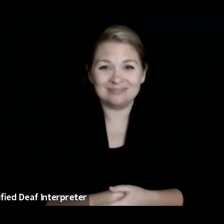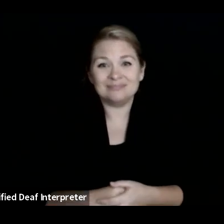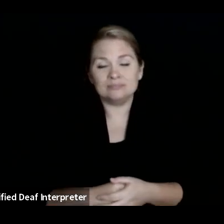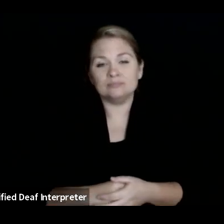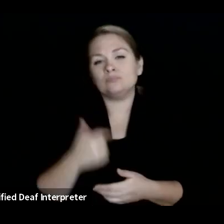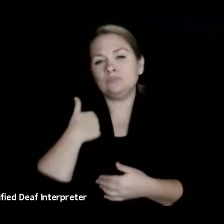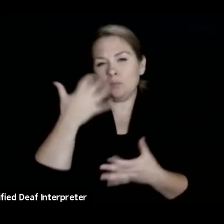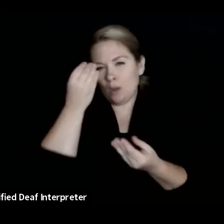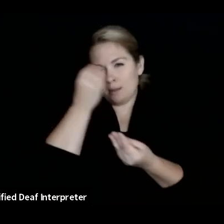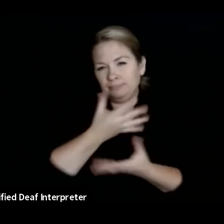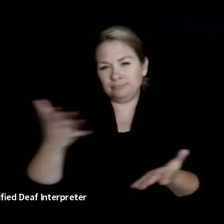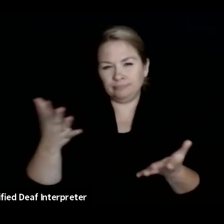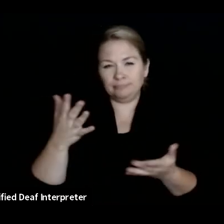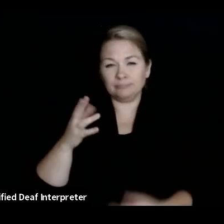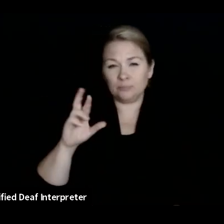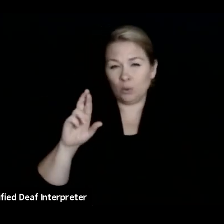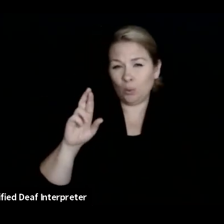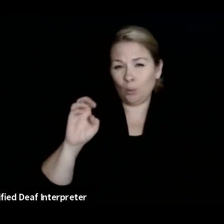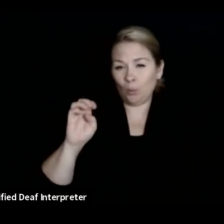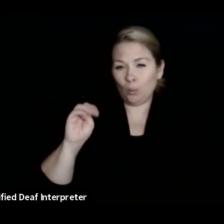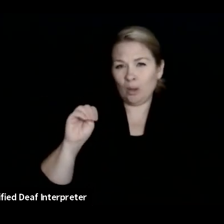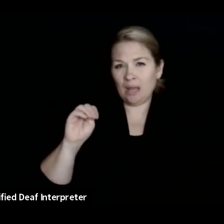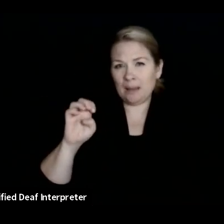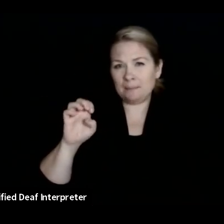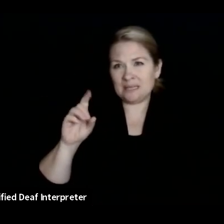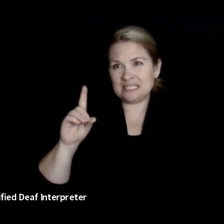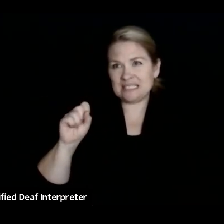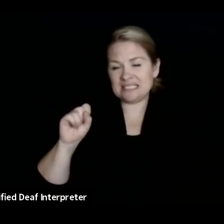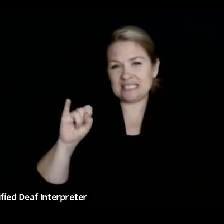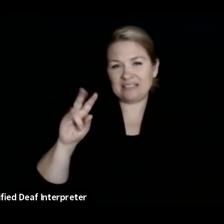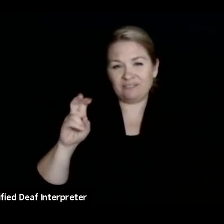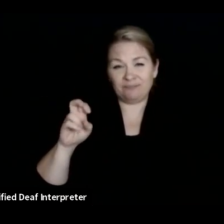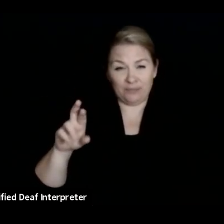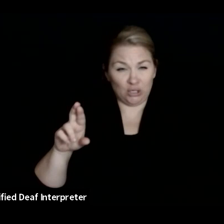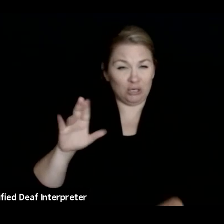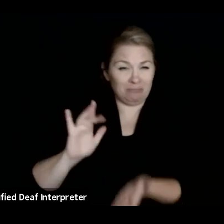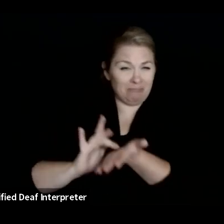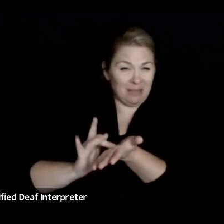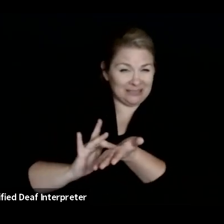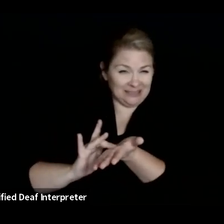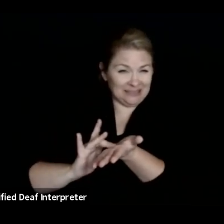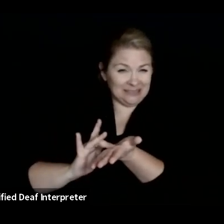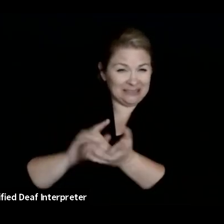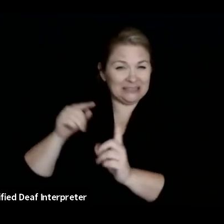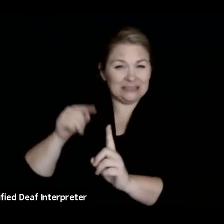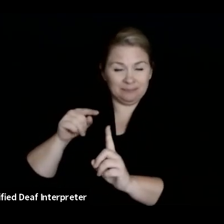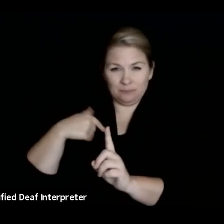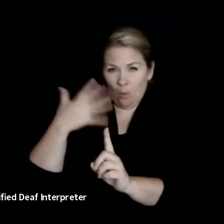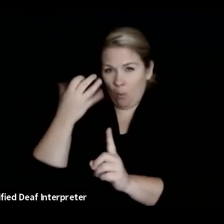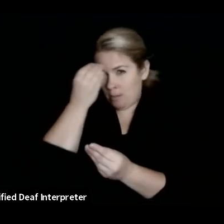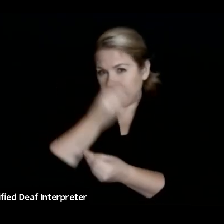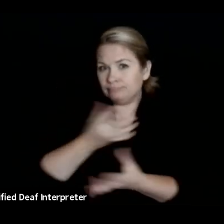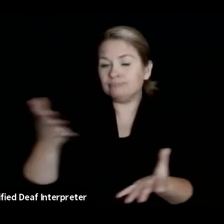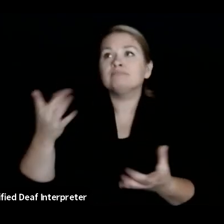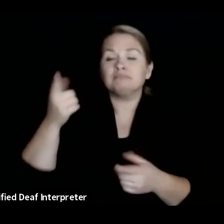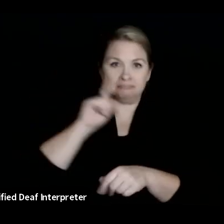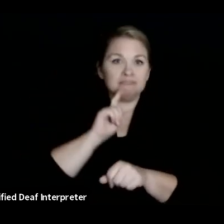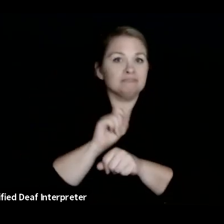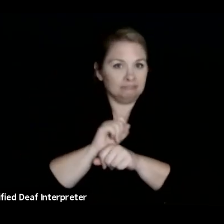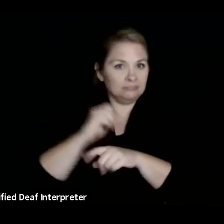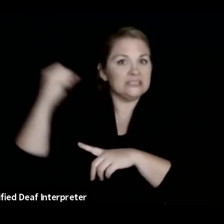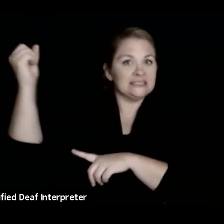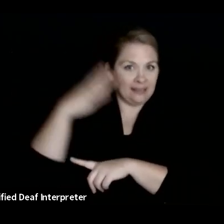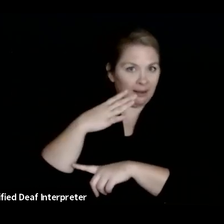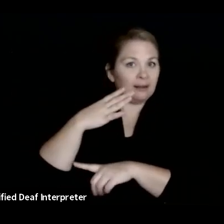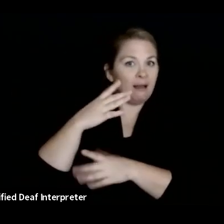shipments weekly now, so hospitals do know that there will be a regular supply. Some hospitals have fewer doses in